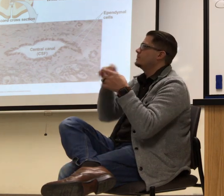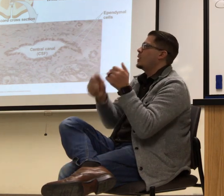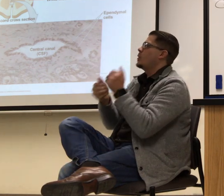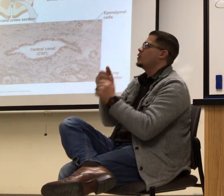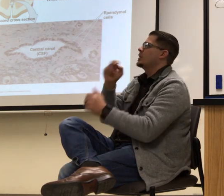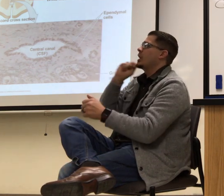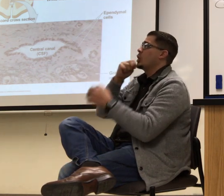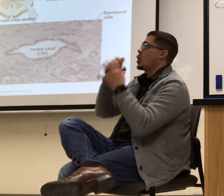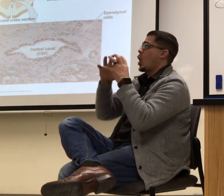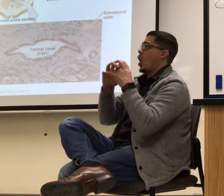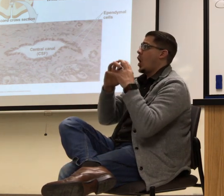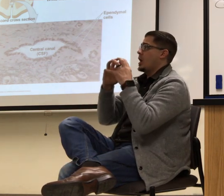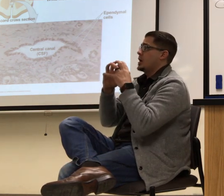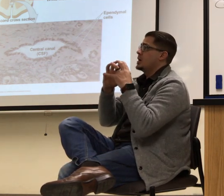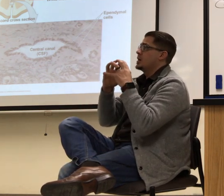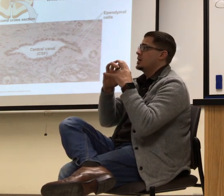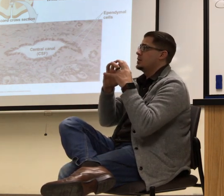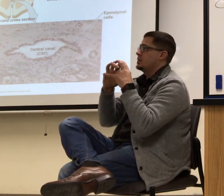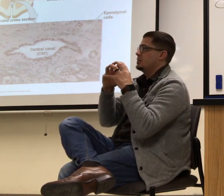neuron